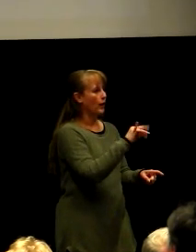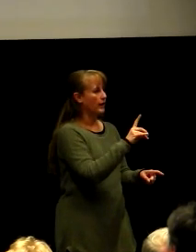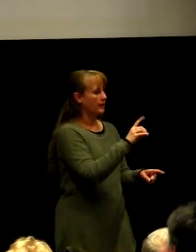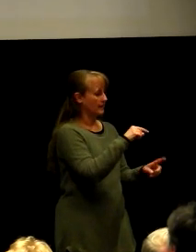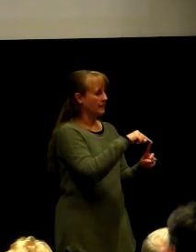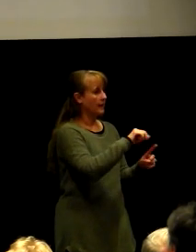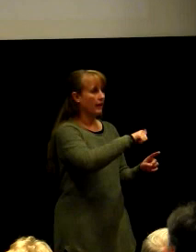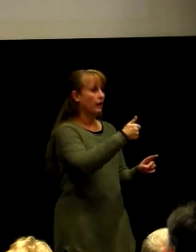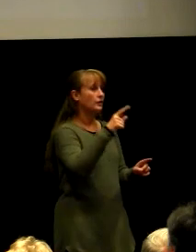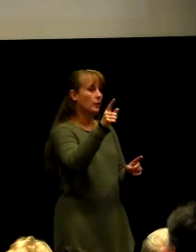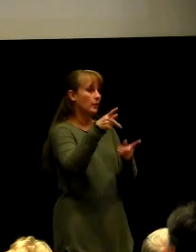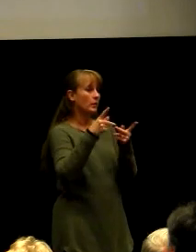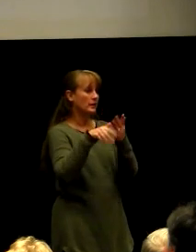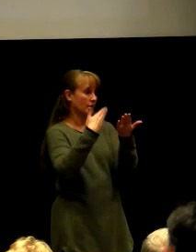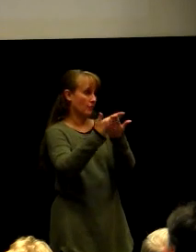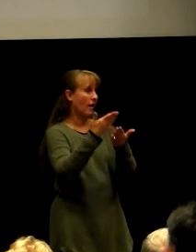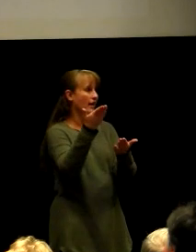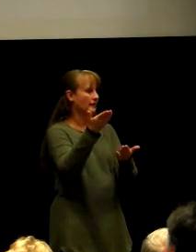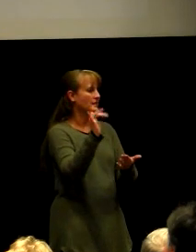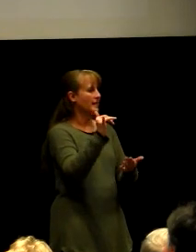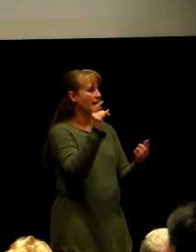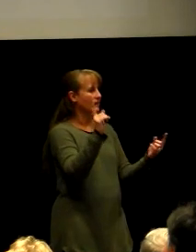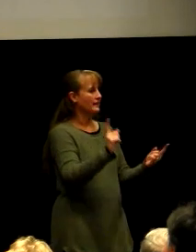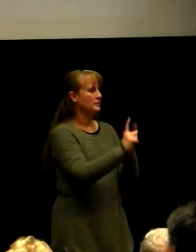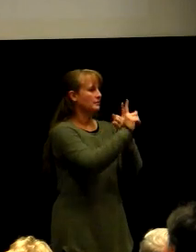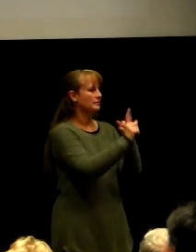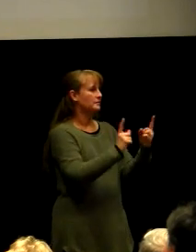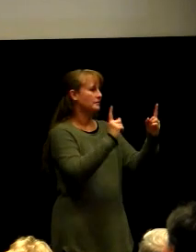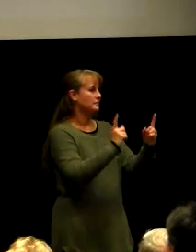station to which he's going.